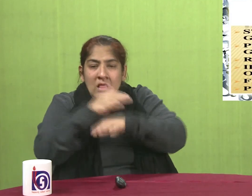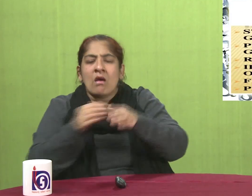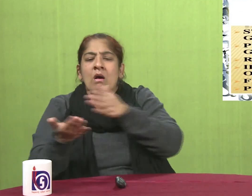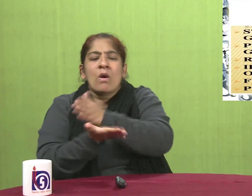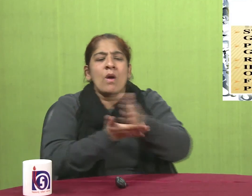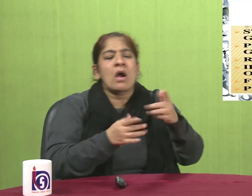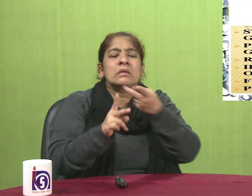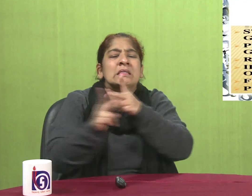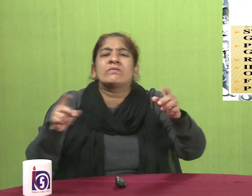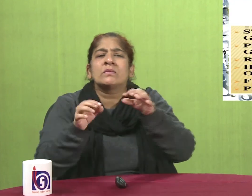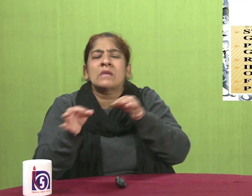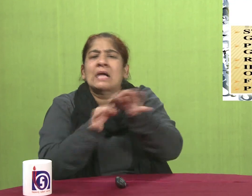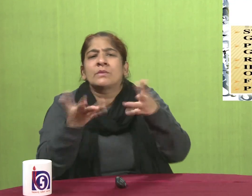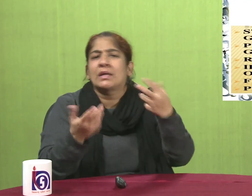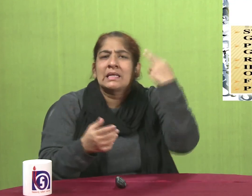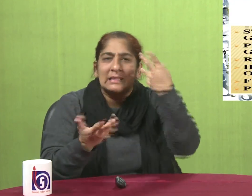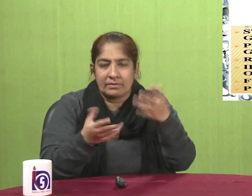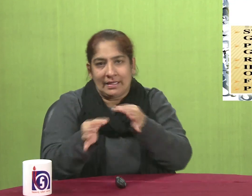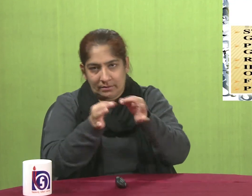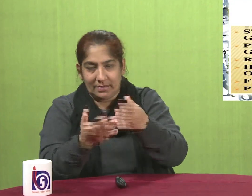So there are functions of warehousing: